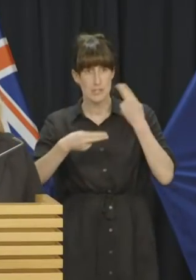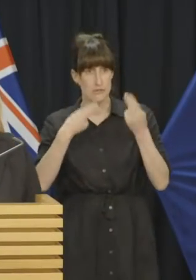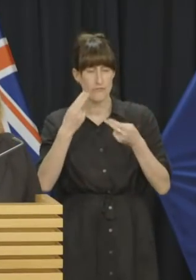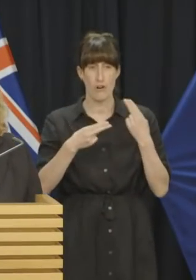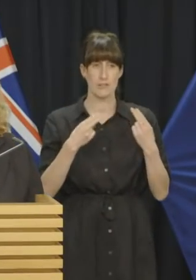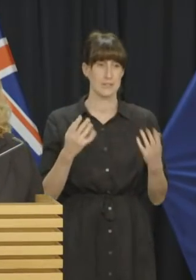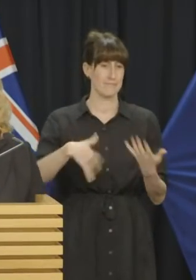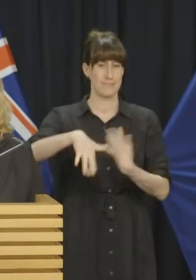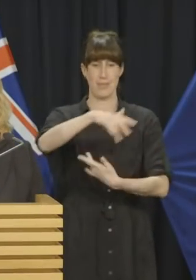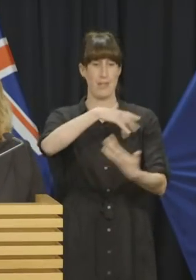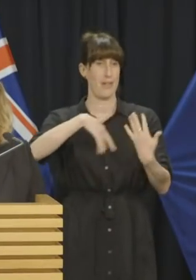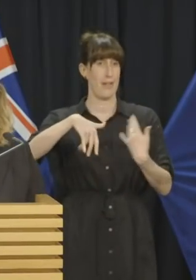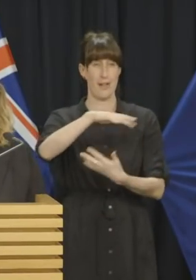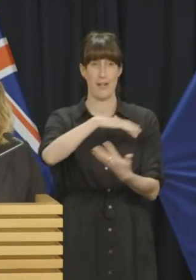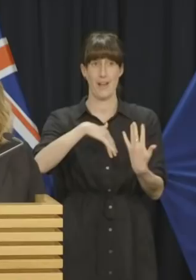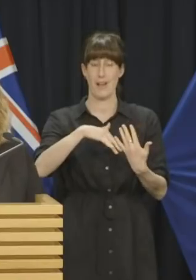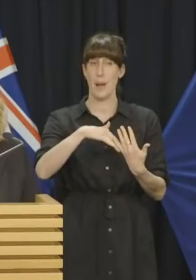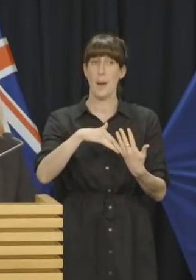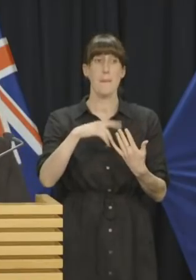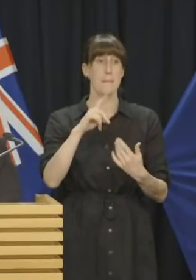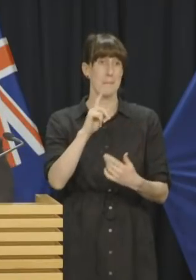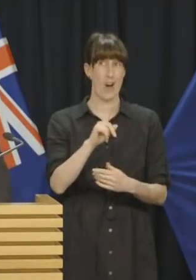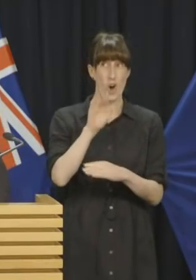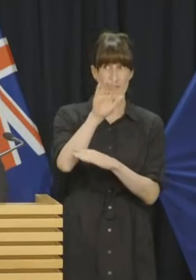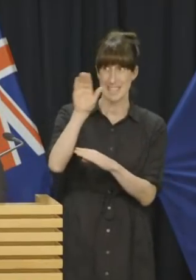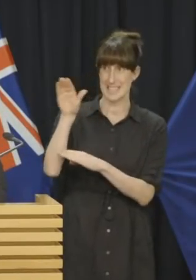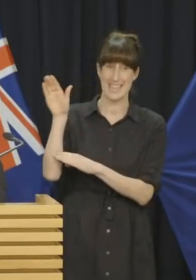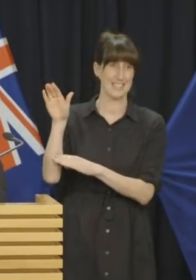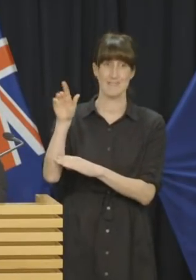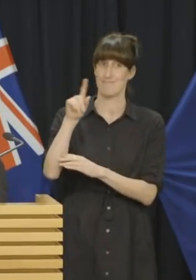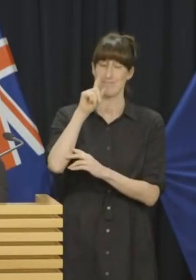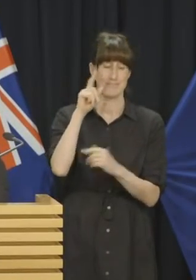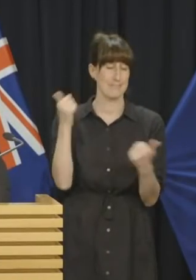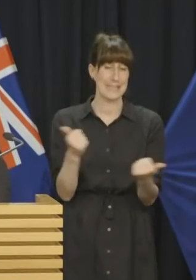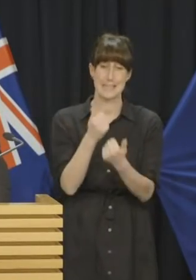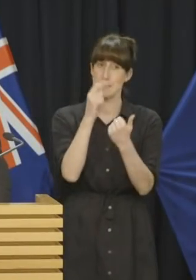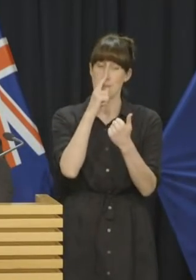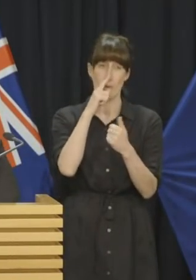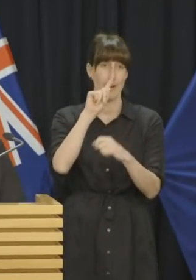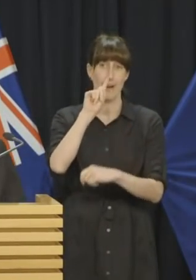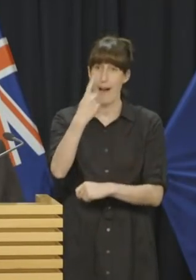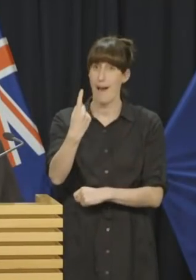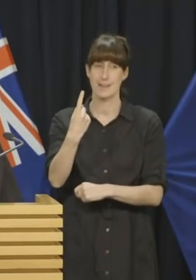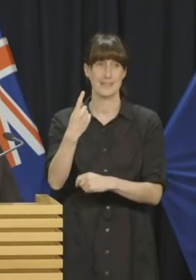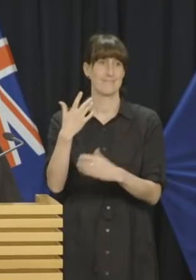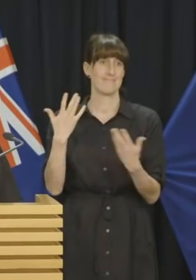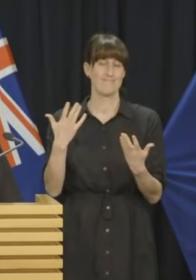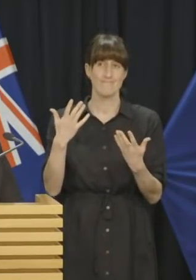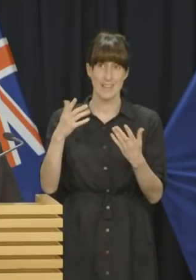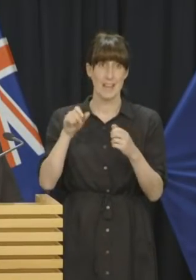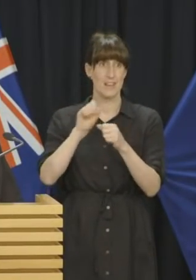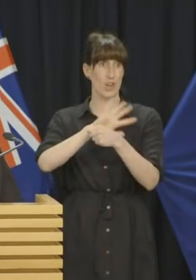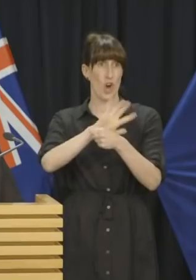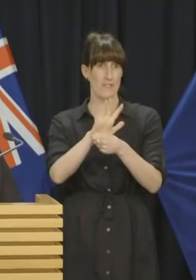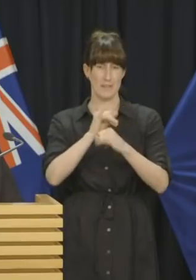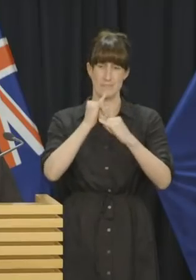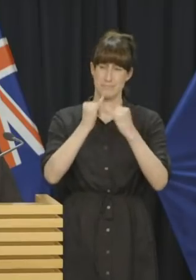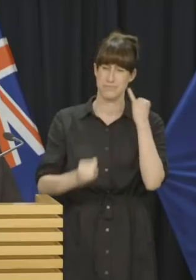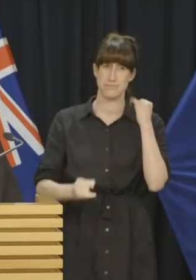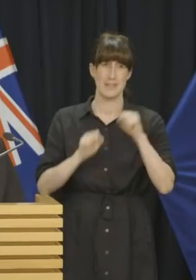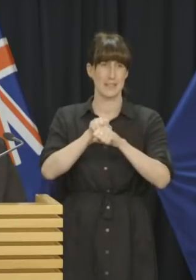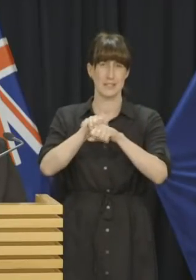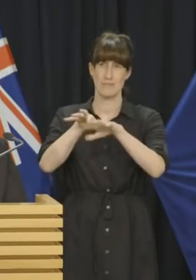of millions of others around the world. Globally, people are dealing with the very frightening spread of